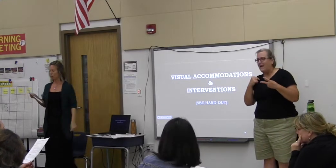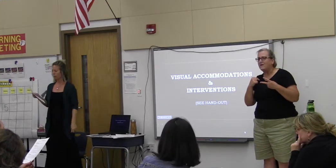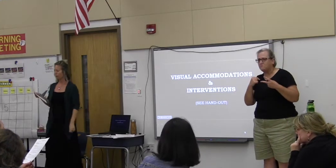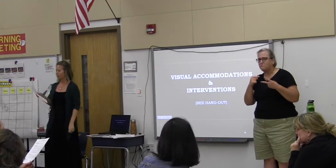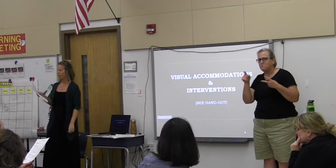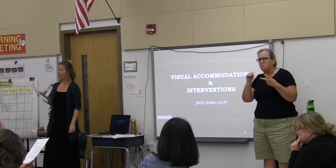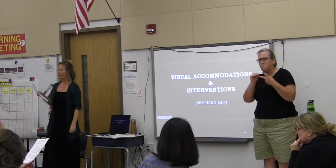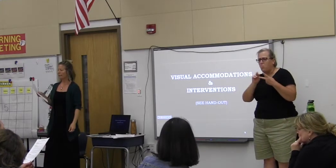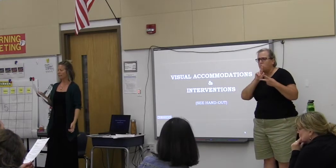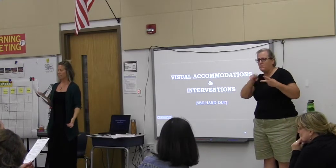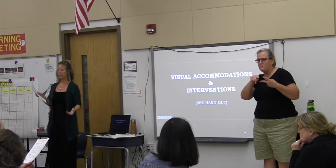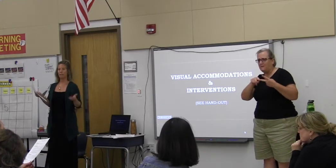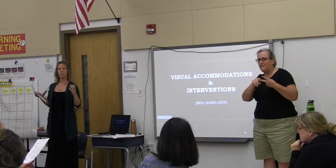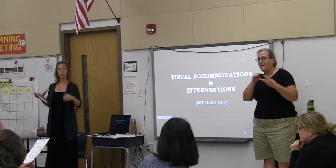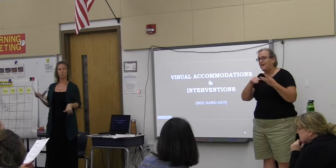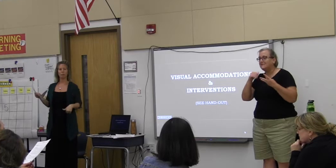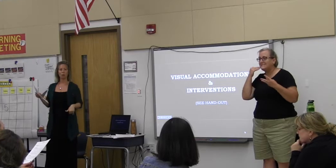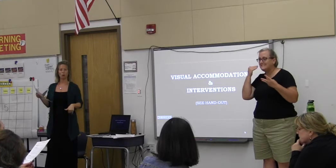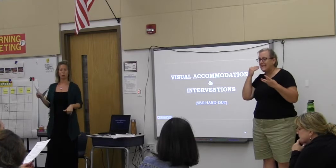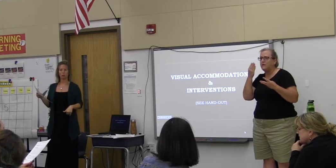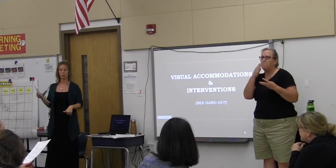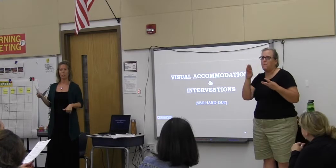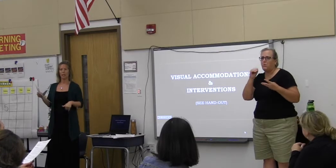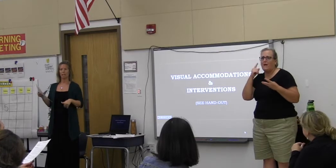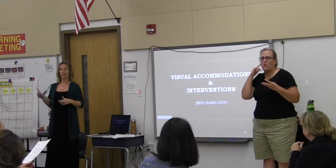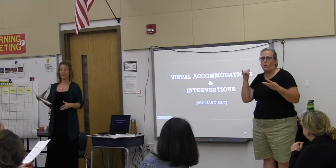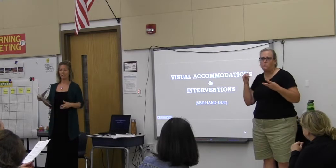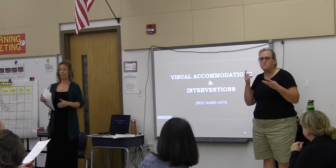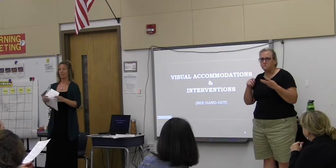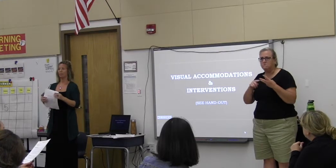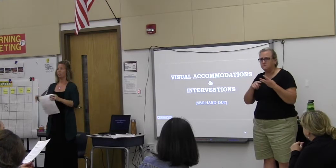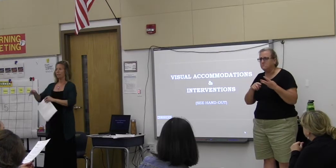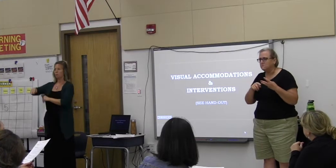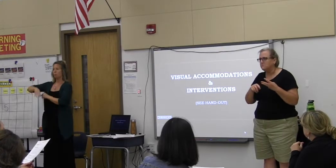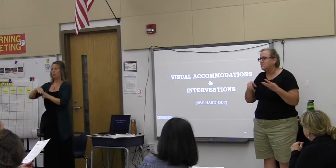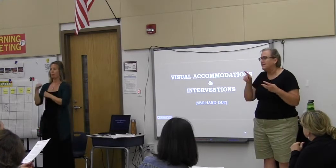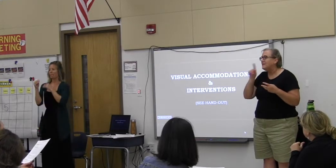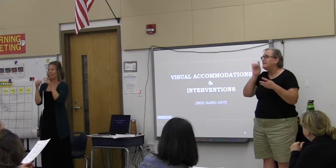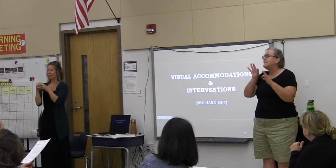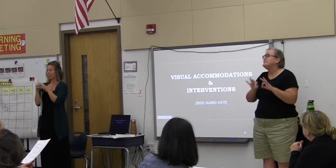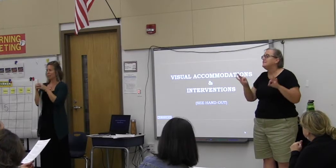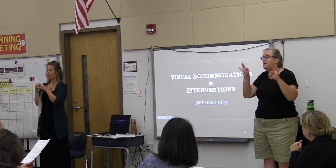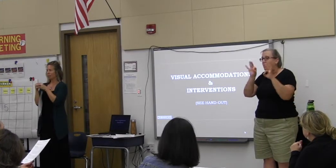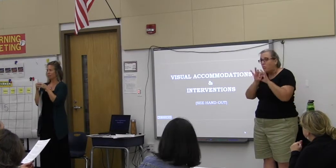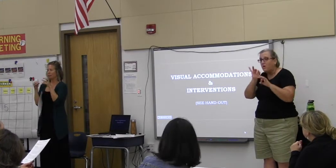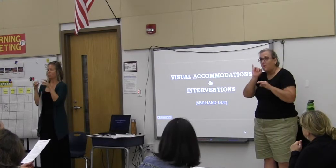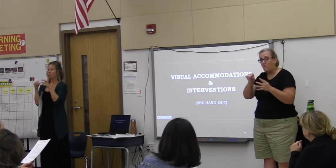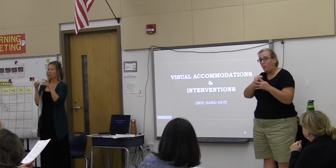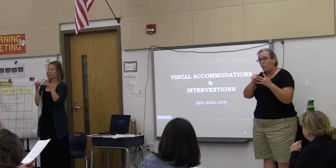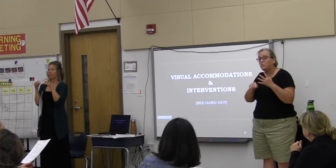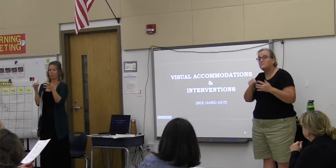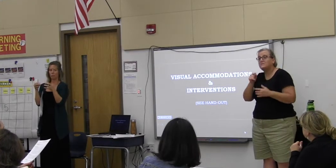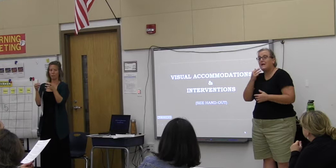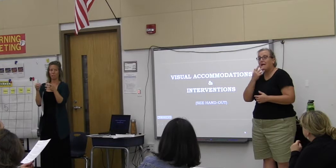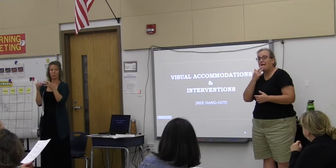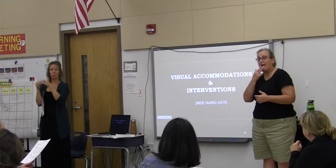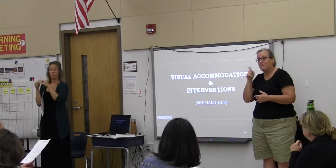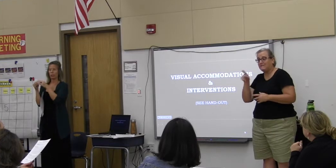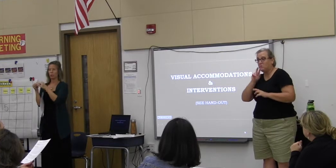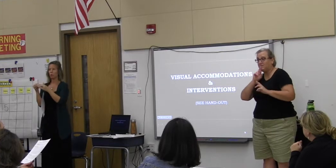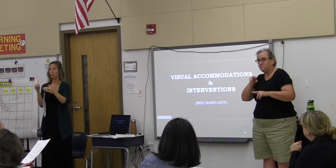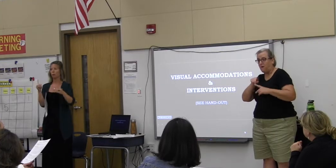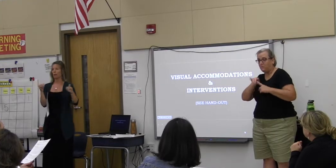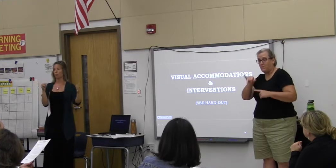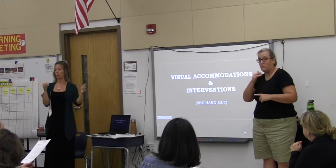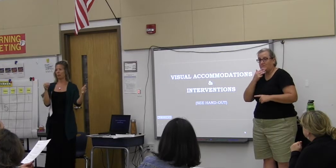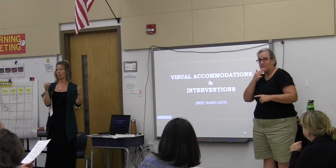little bit more. And Stan is blue and gold. Like I said, it's really important that we take these colors that they respond to and we